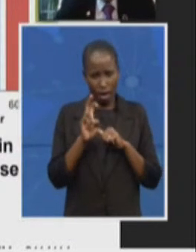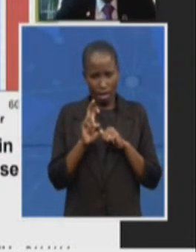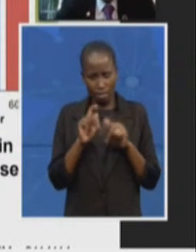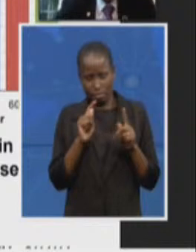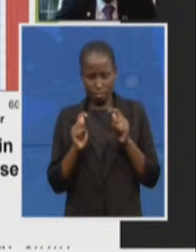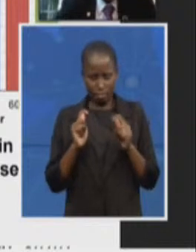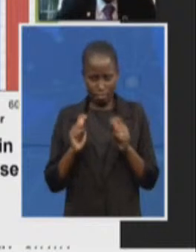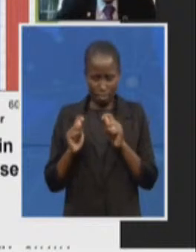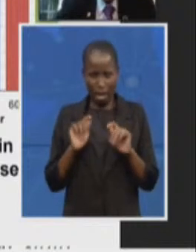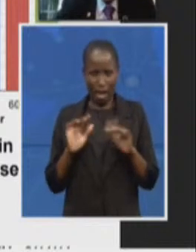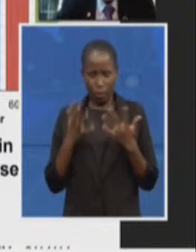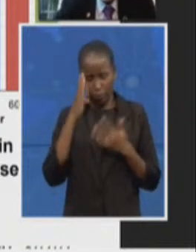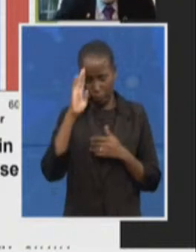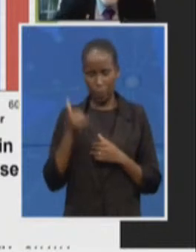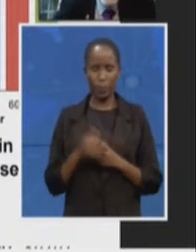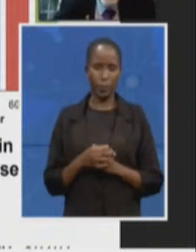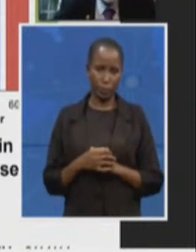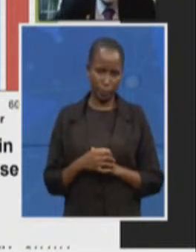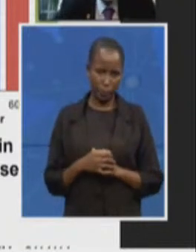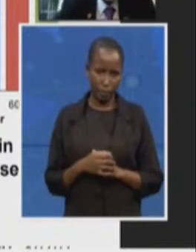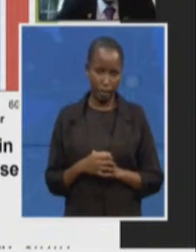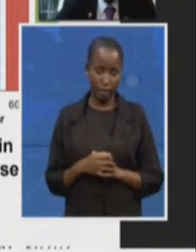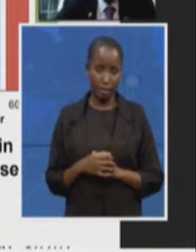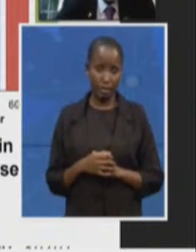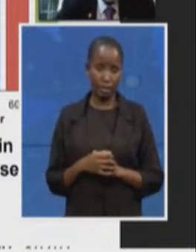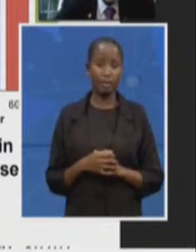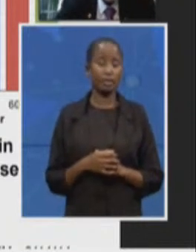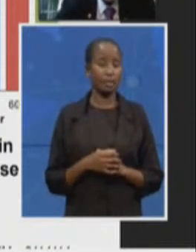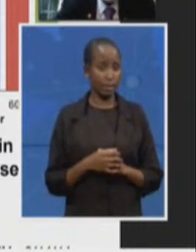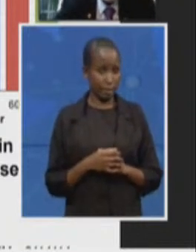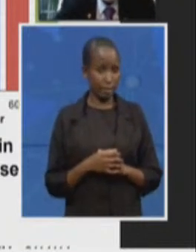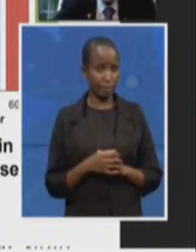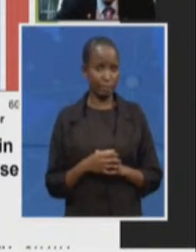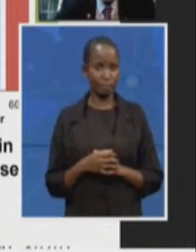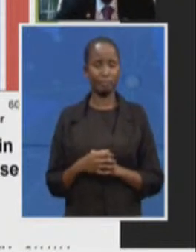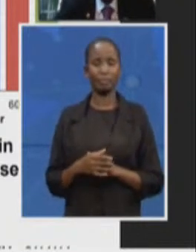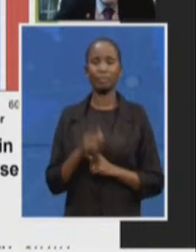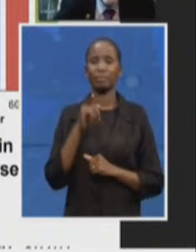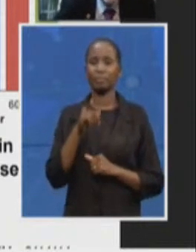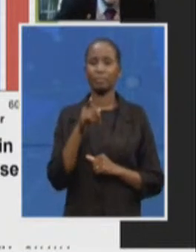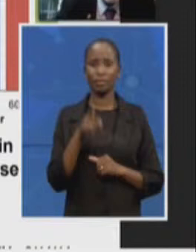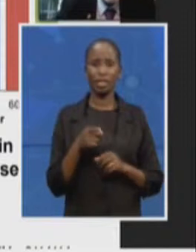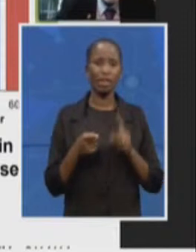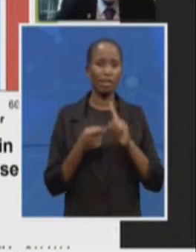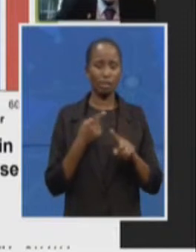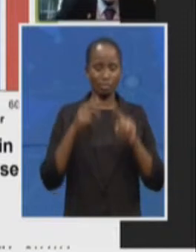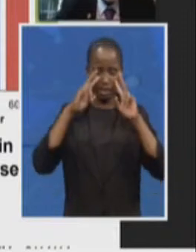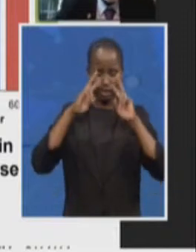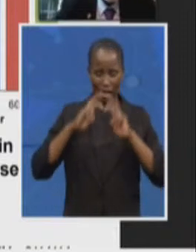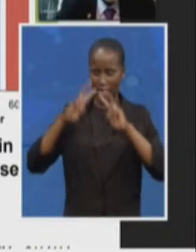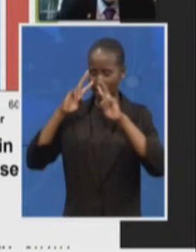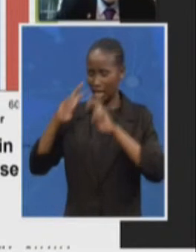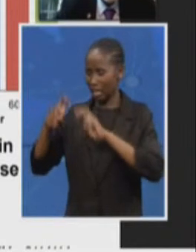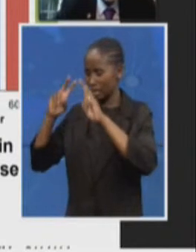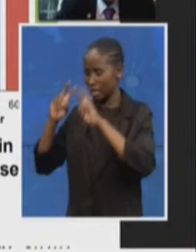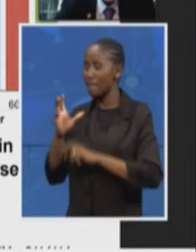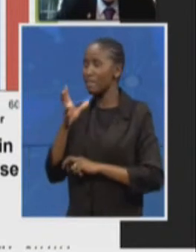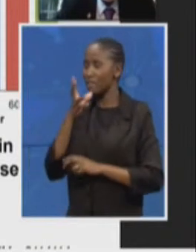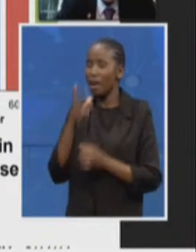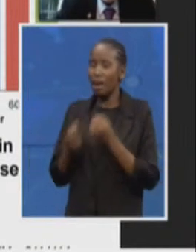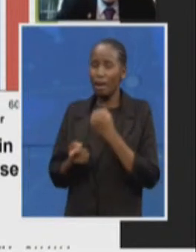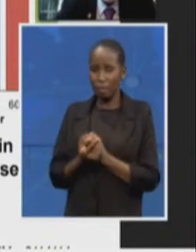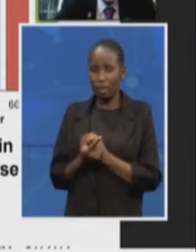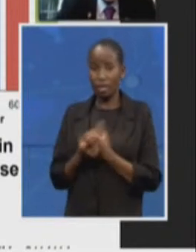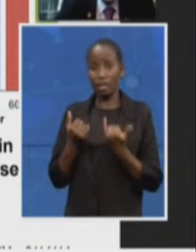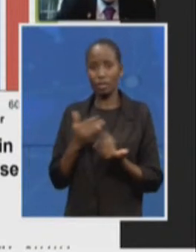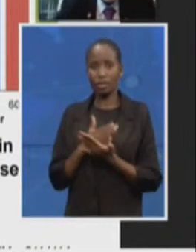do know, and this comes from many different studies, and I'm sharing with you just some of them. This is a study of